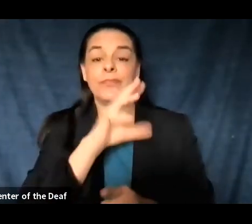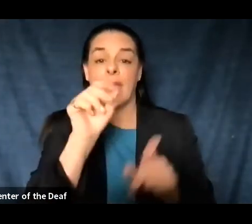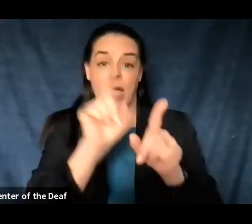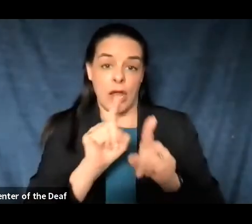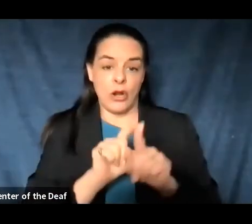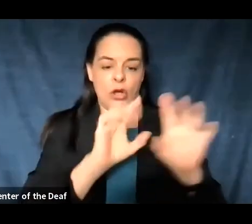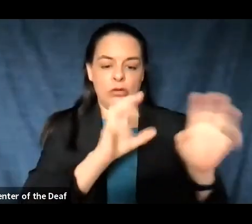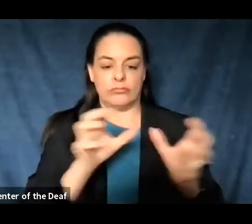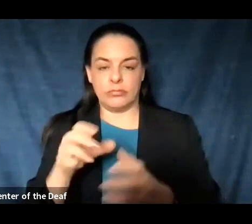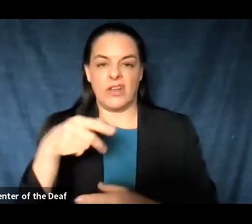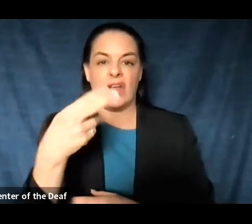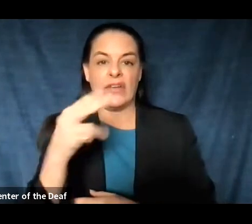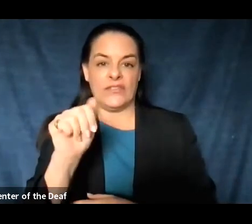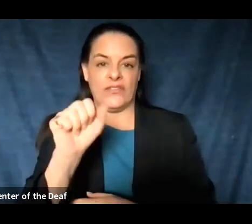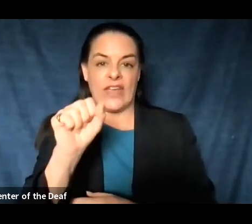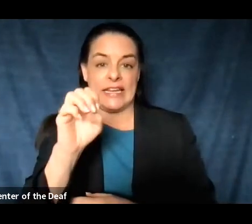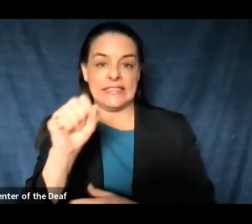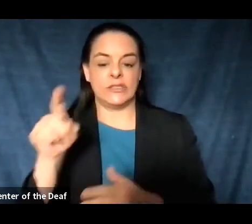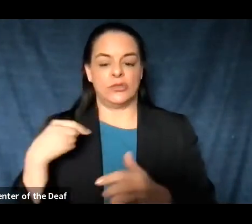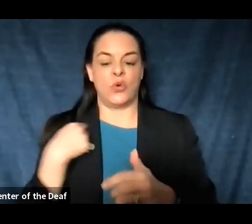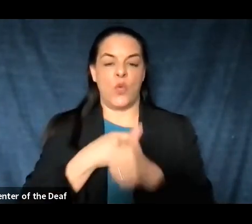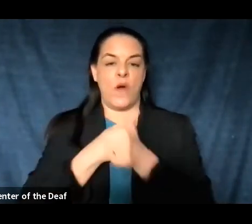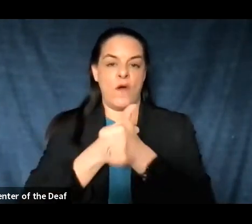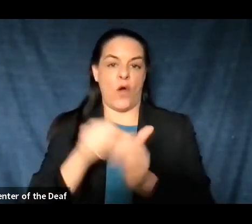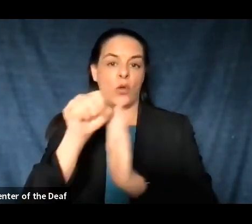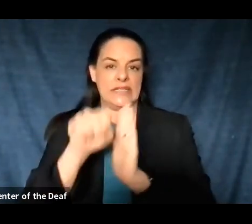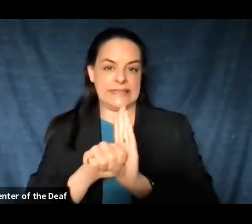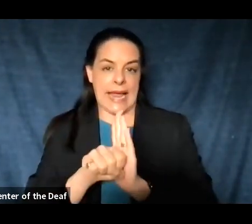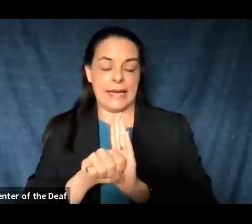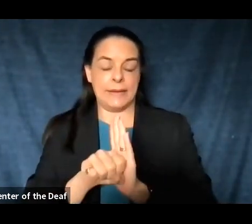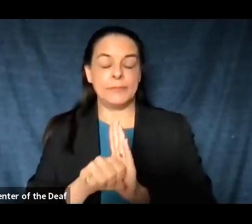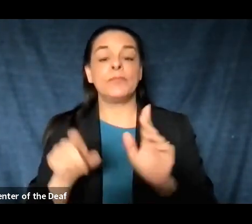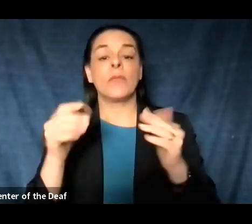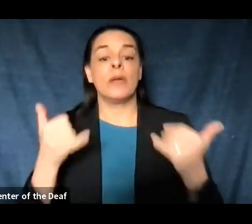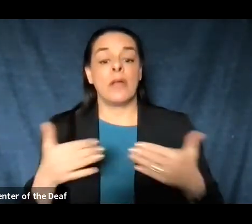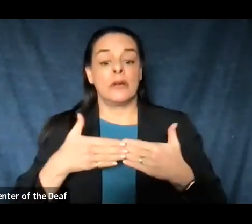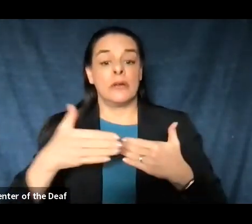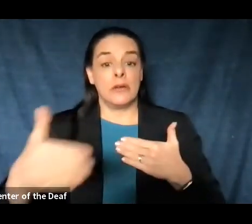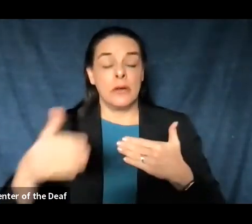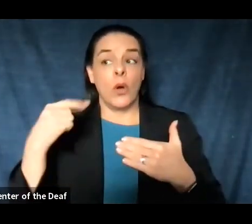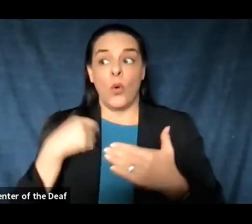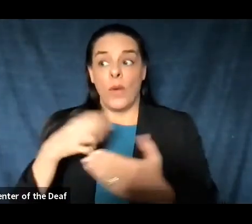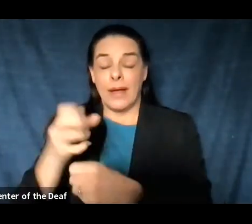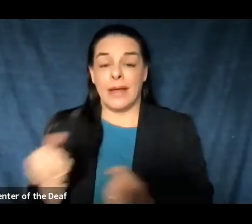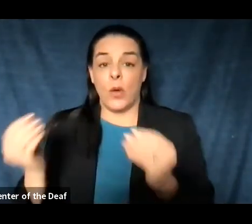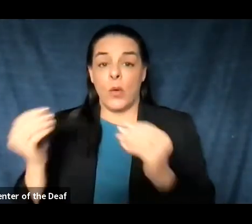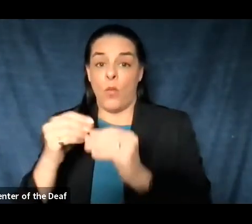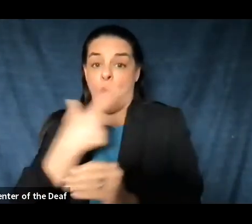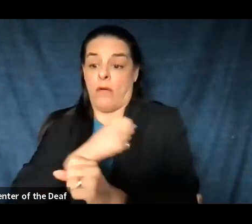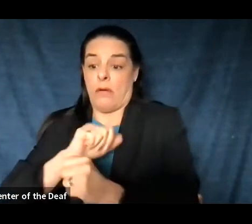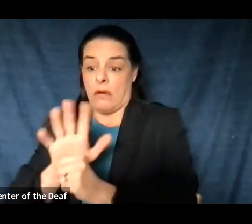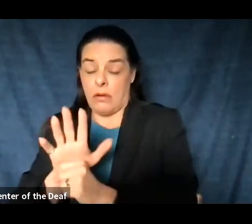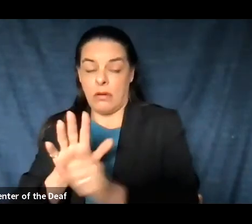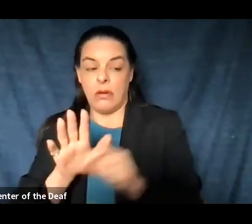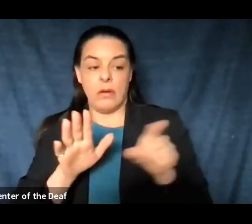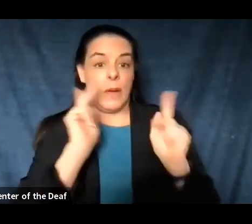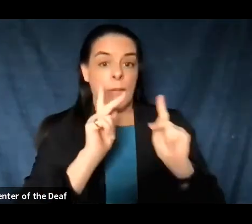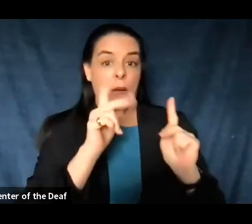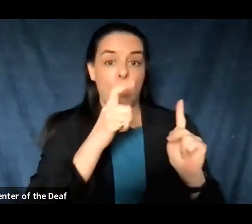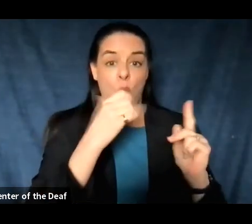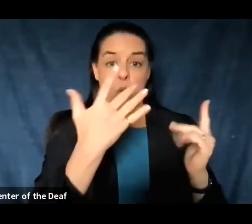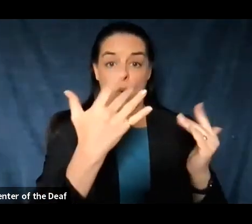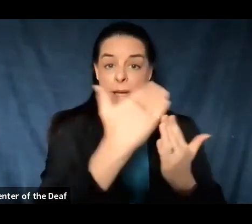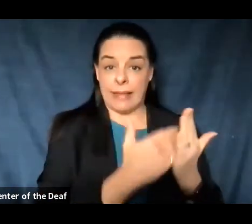state phases. Moving forward, as additional vaccine is received, individuals on the wait list will be contacted